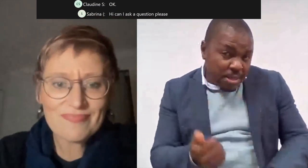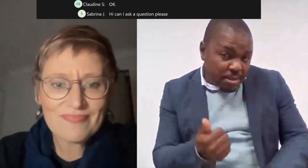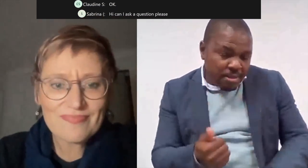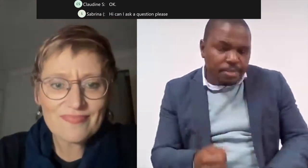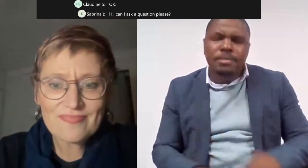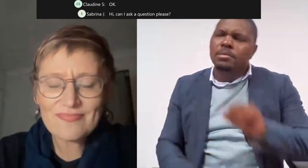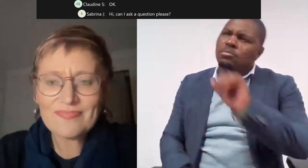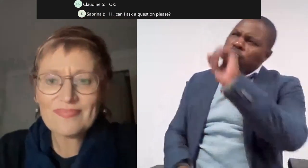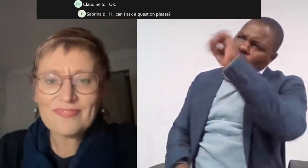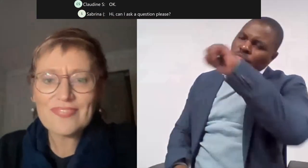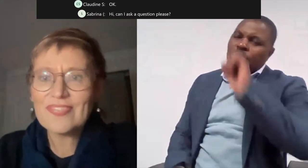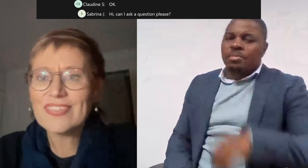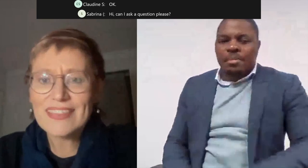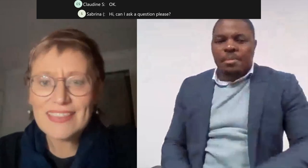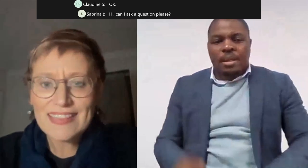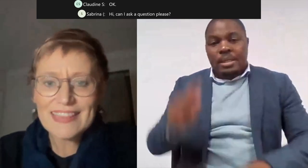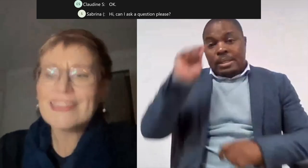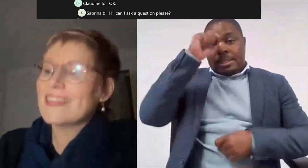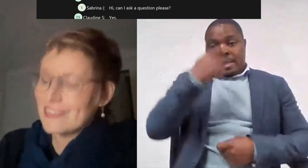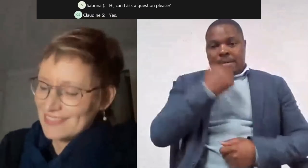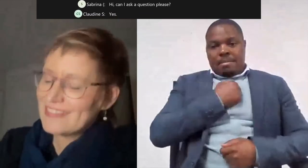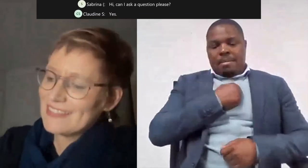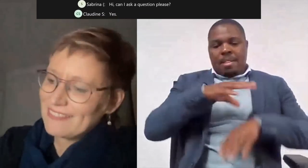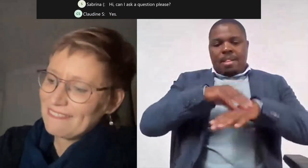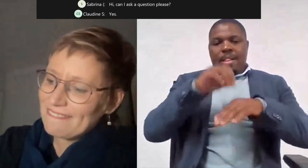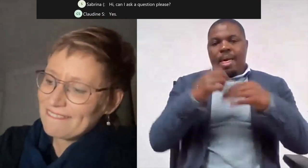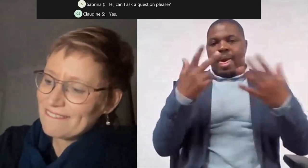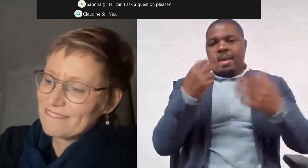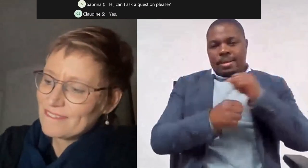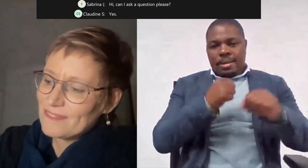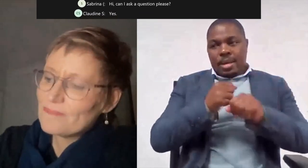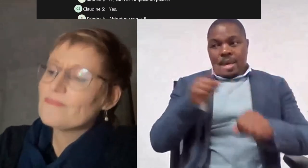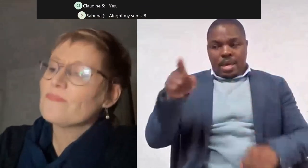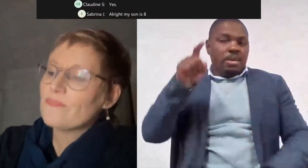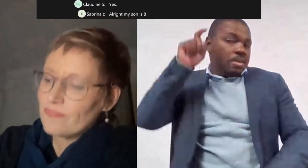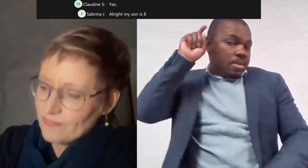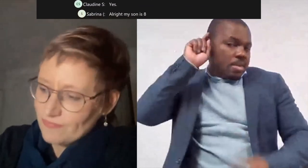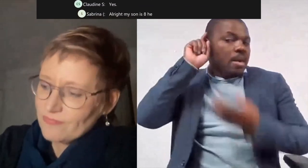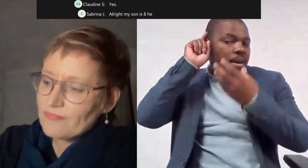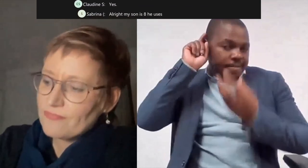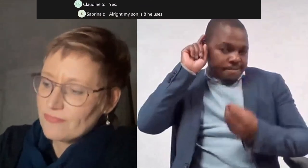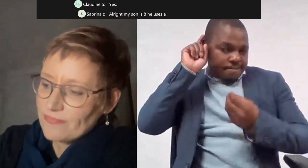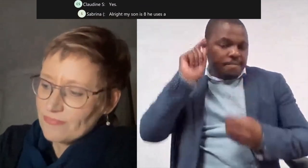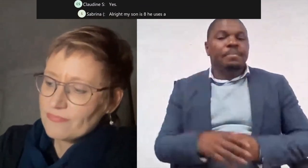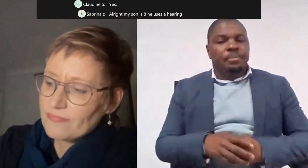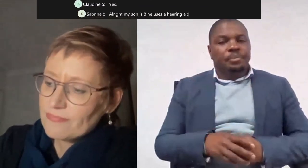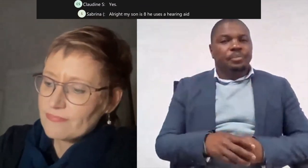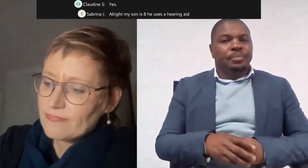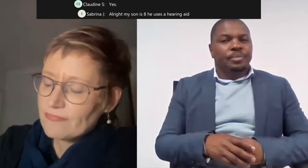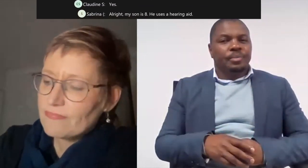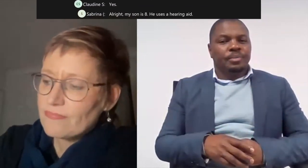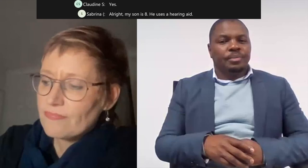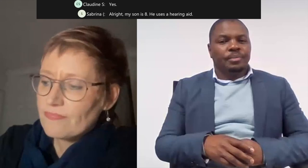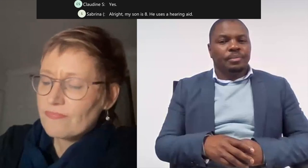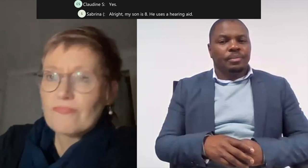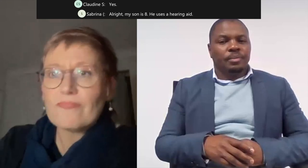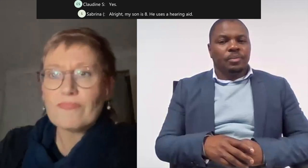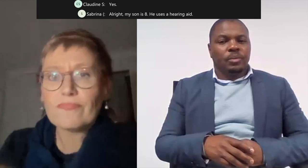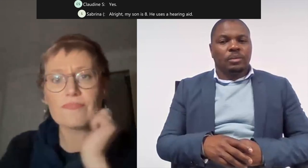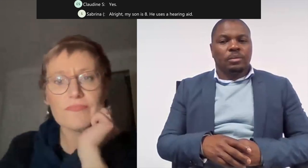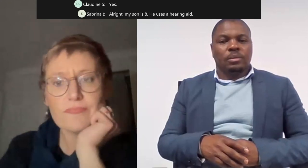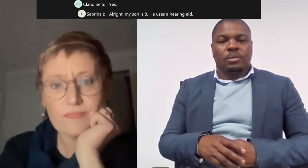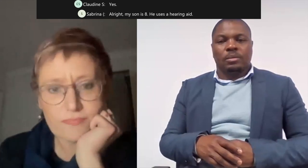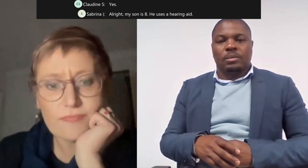right. My son is 8. He uses a hearing aid. And with